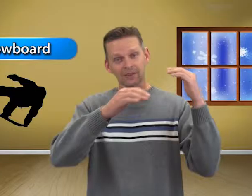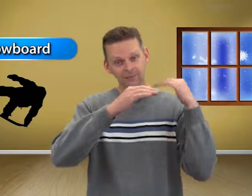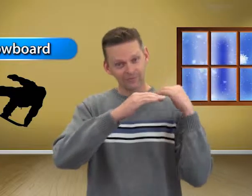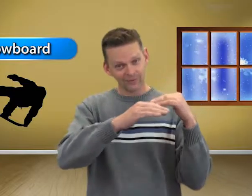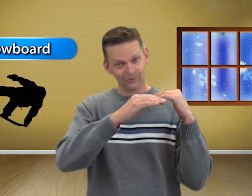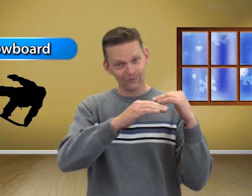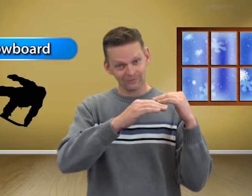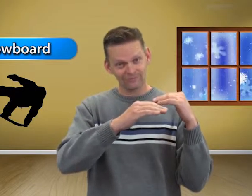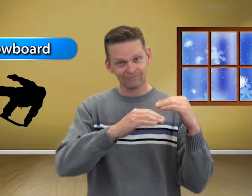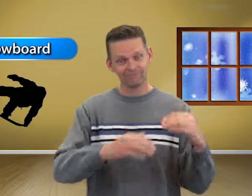Snowboard.